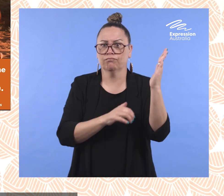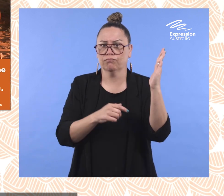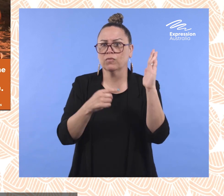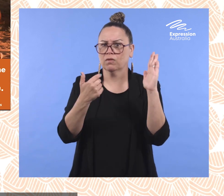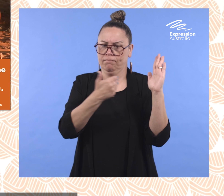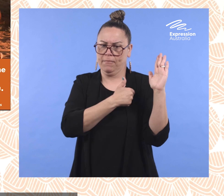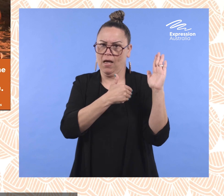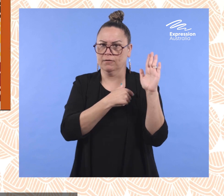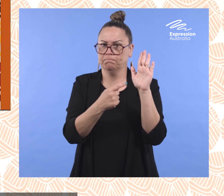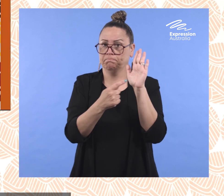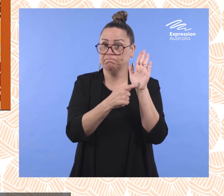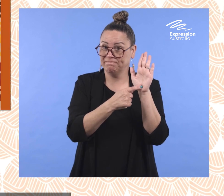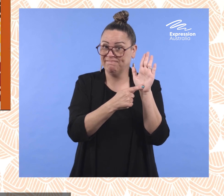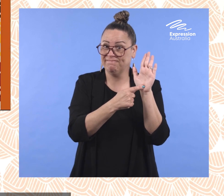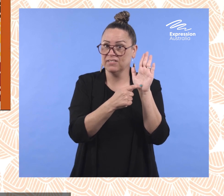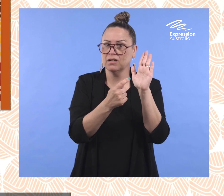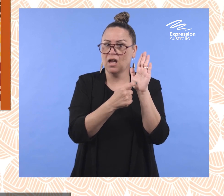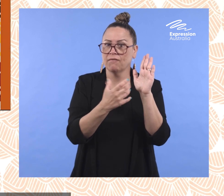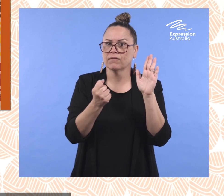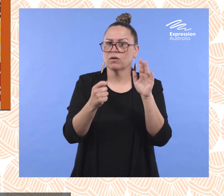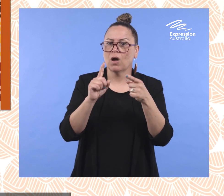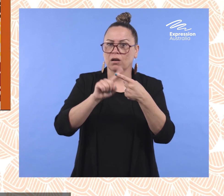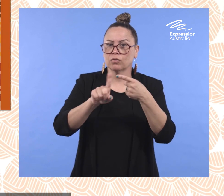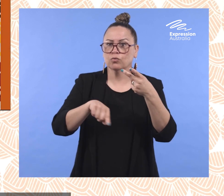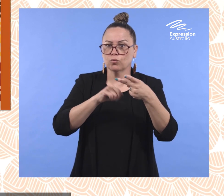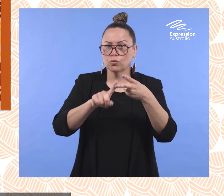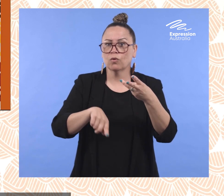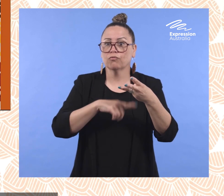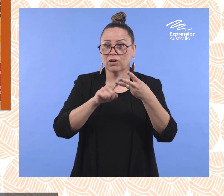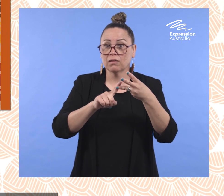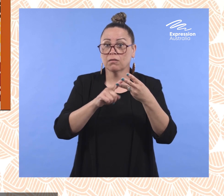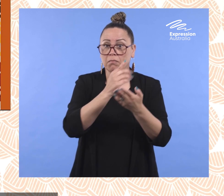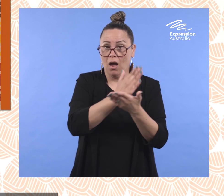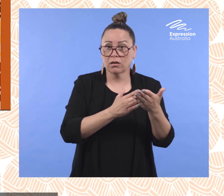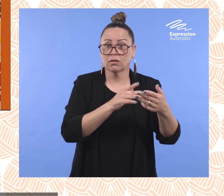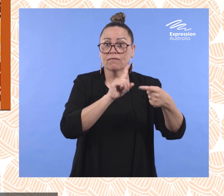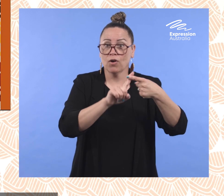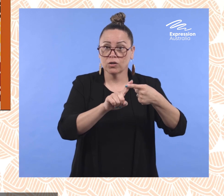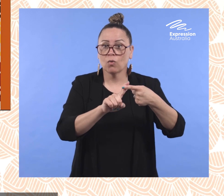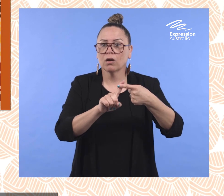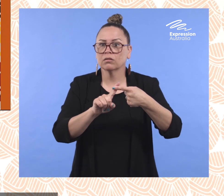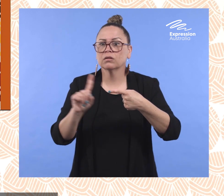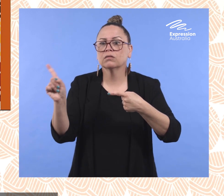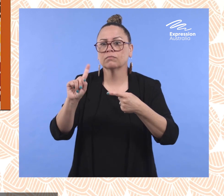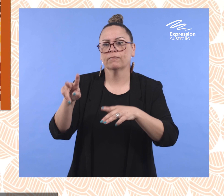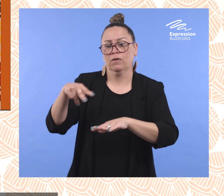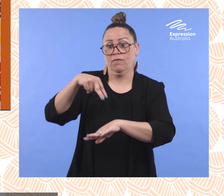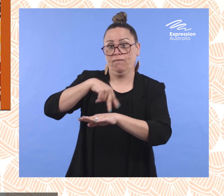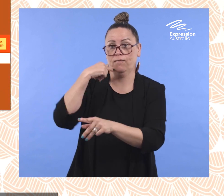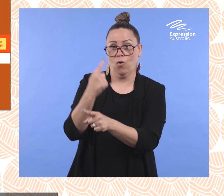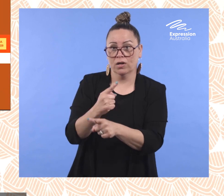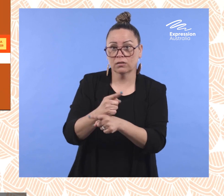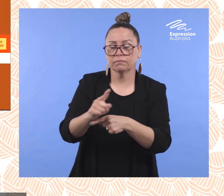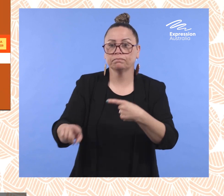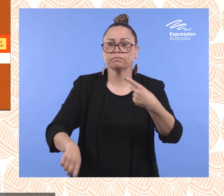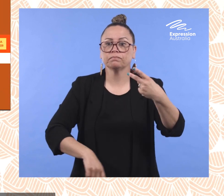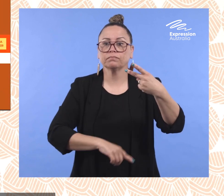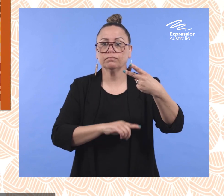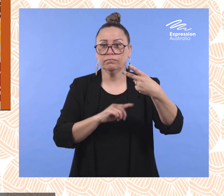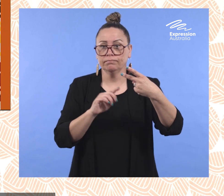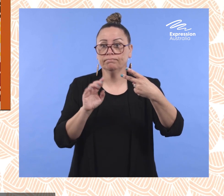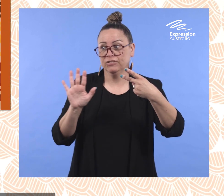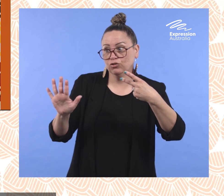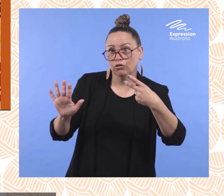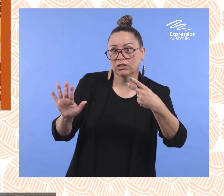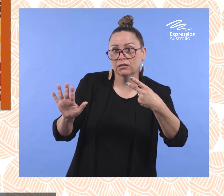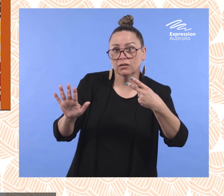And the Statement of the Heart has three components. And the first was voice. The next, sorry,